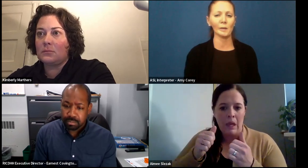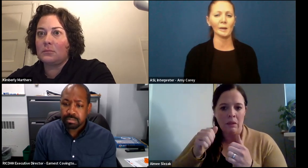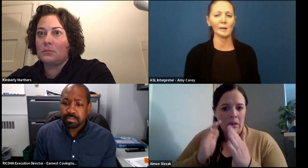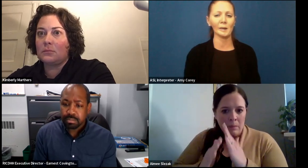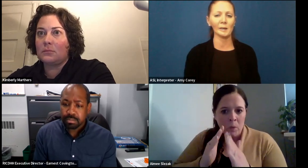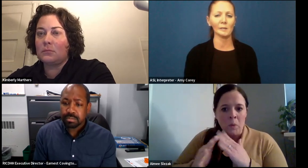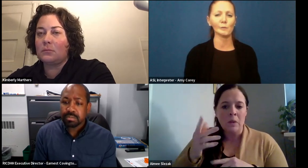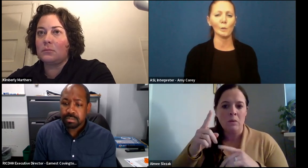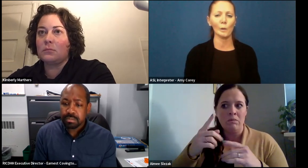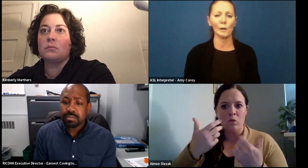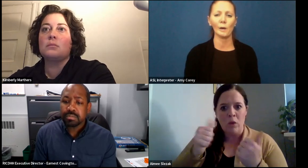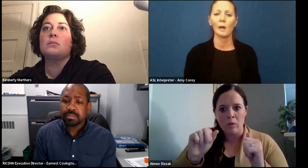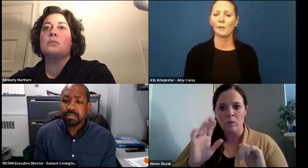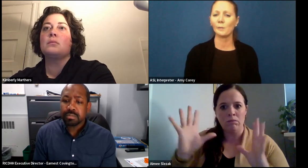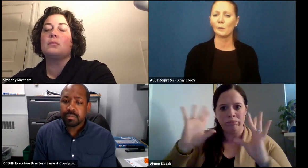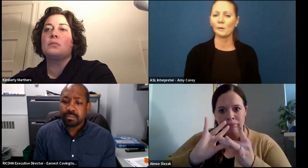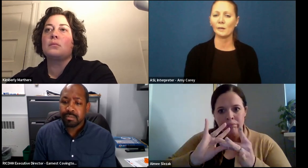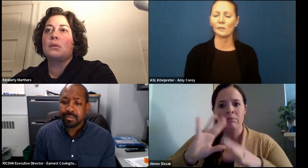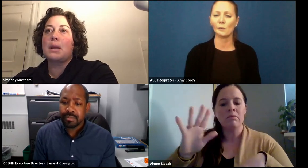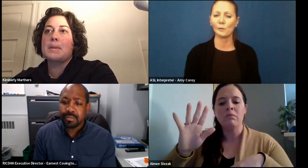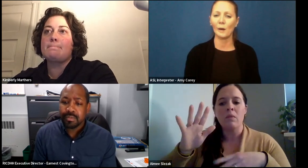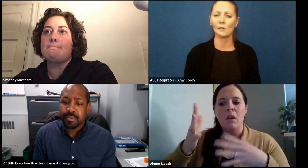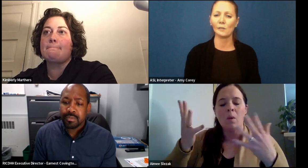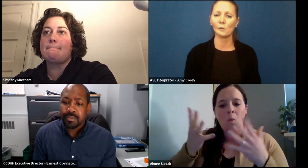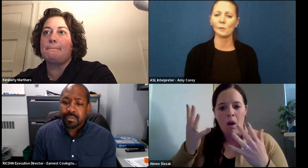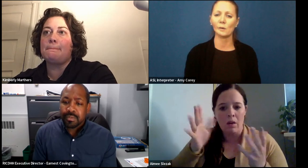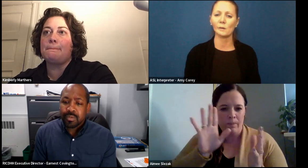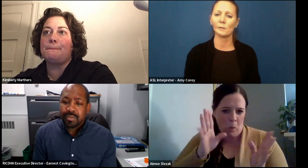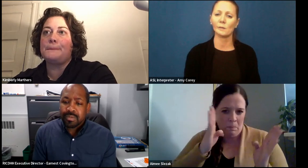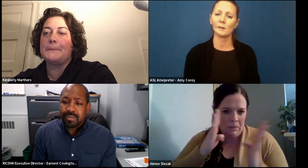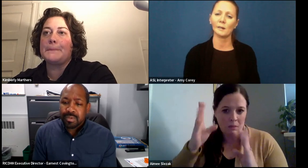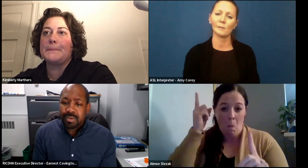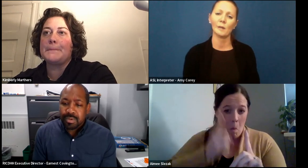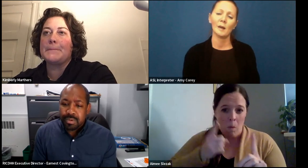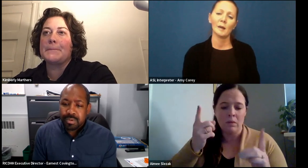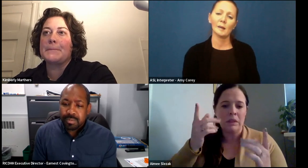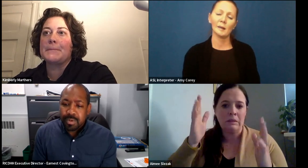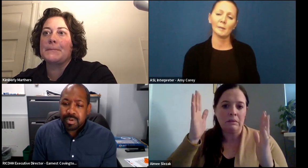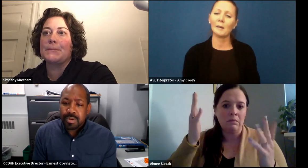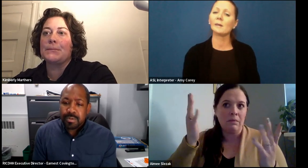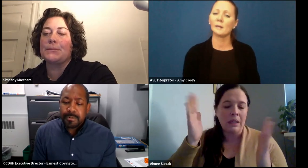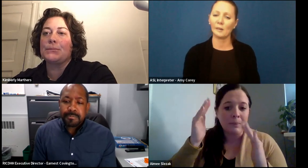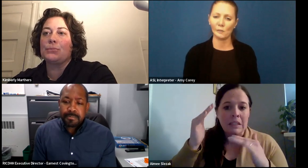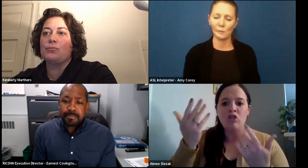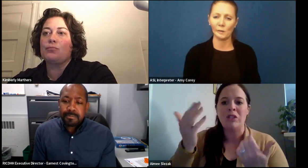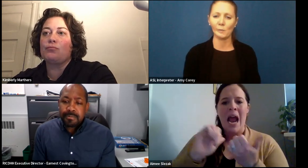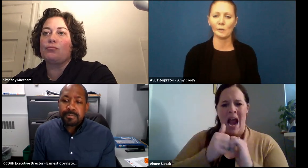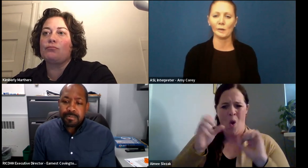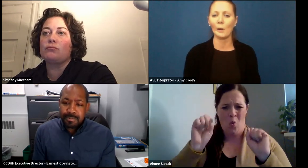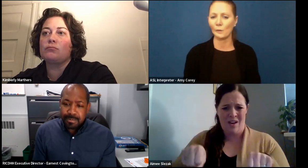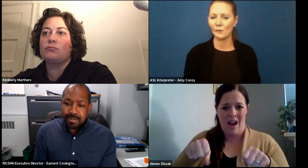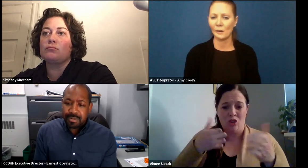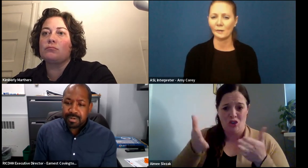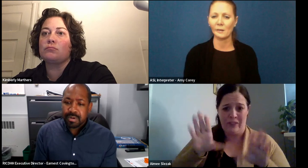your planning is for the community to try to kind of make connections with the